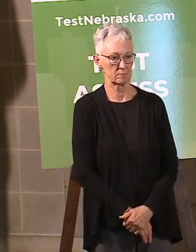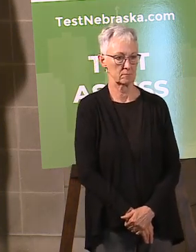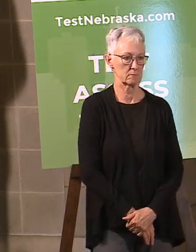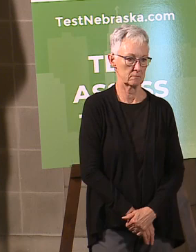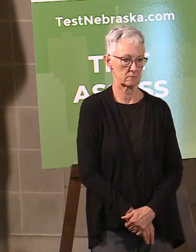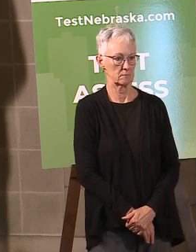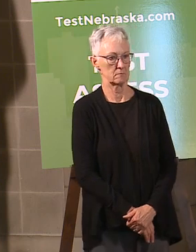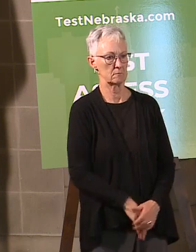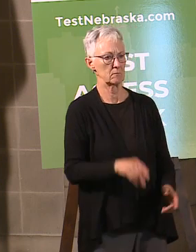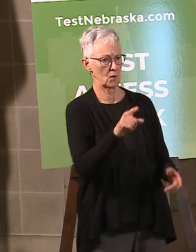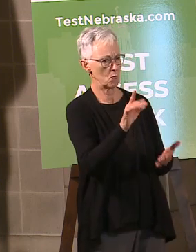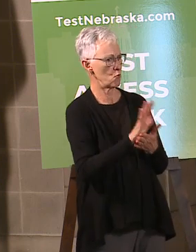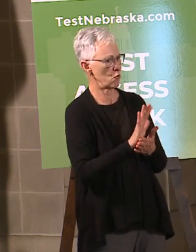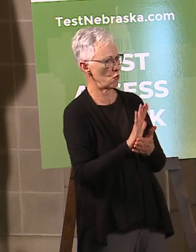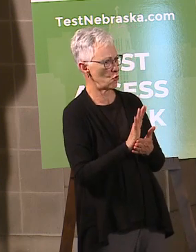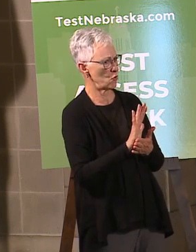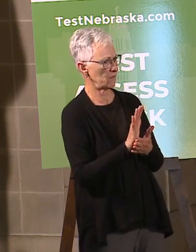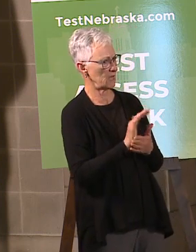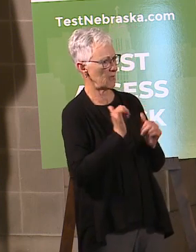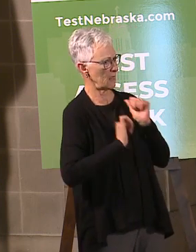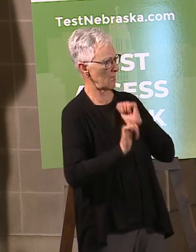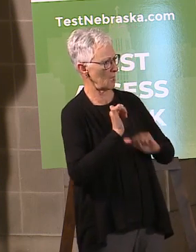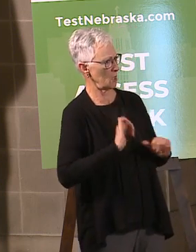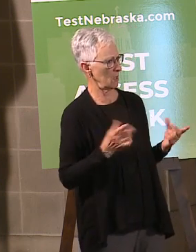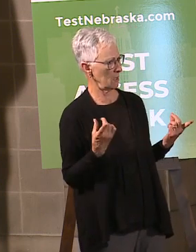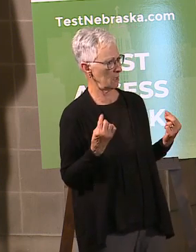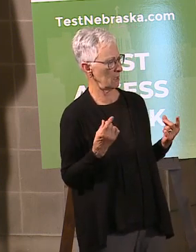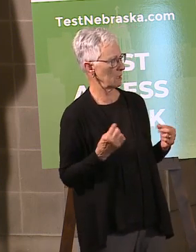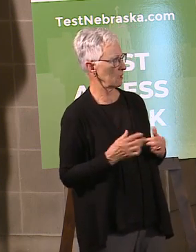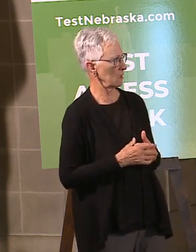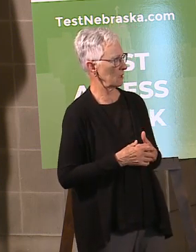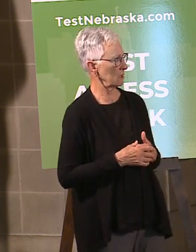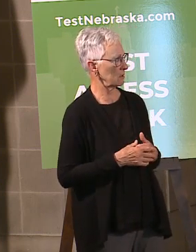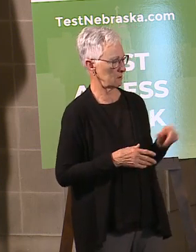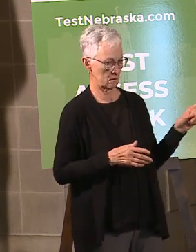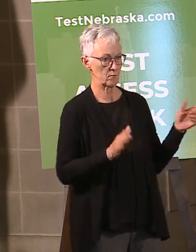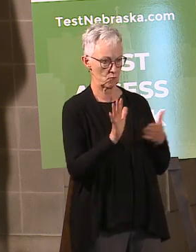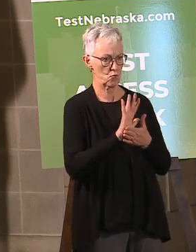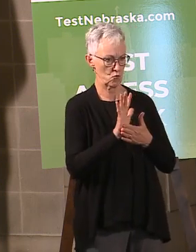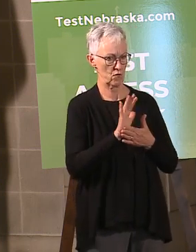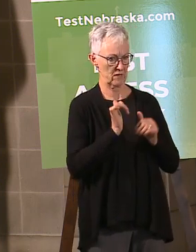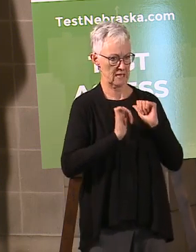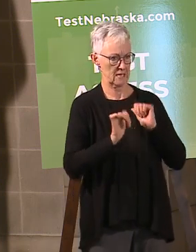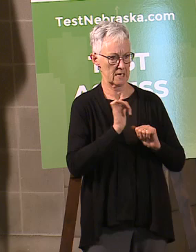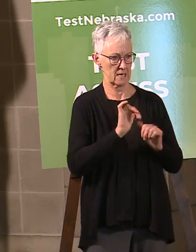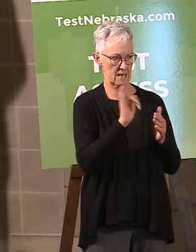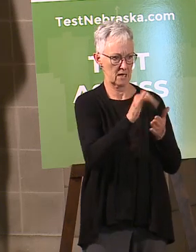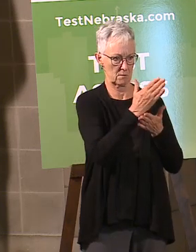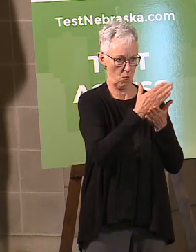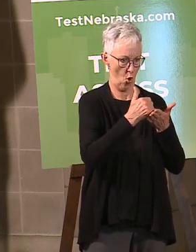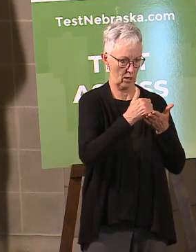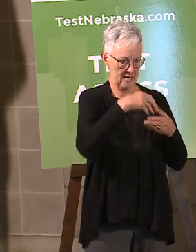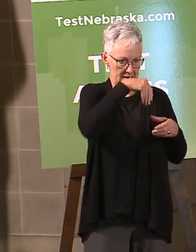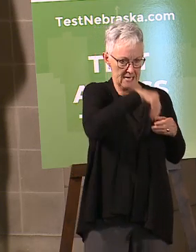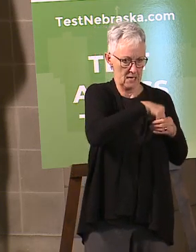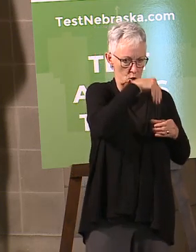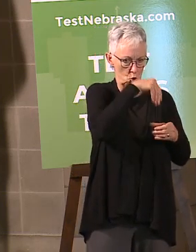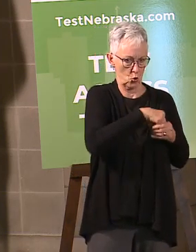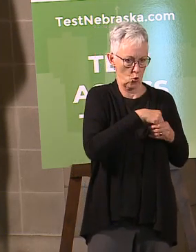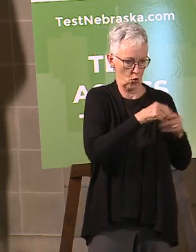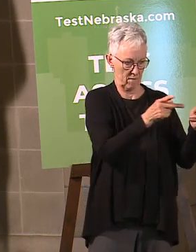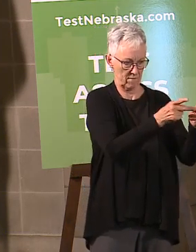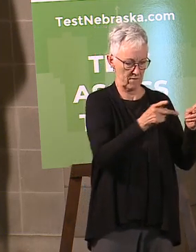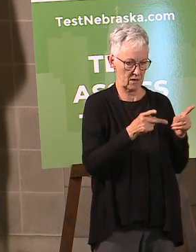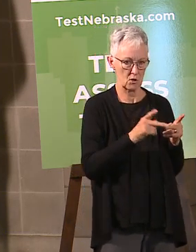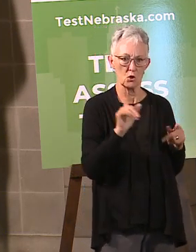movie houses. What are you doing for those? So again, movie theaters will be part of the indoor venues that we talked about,